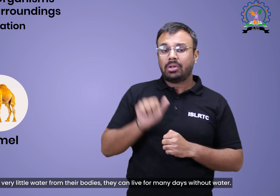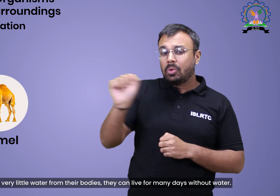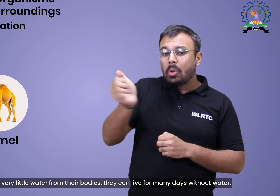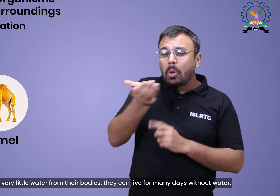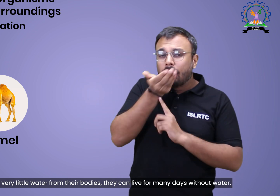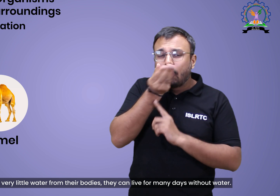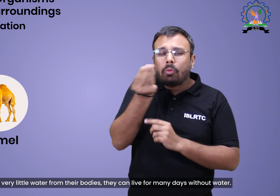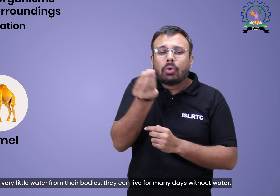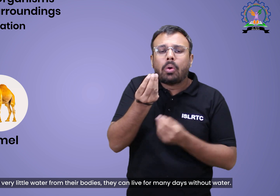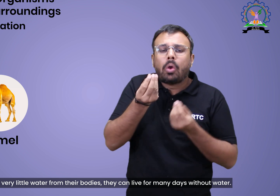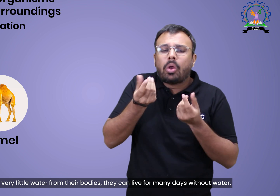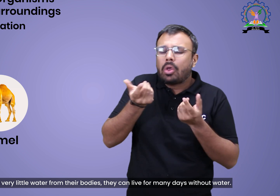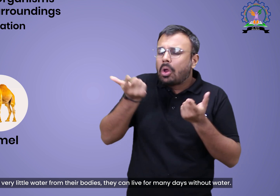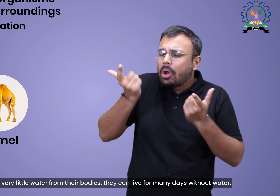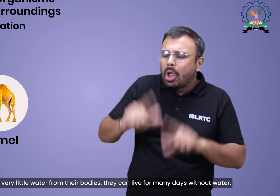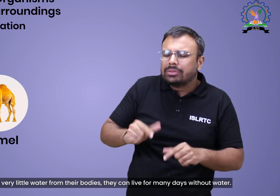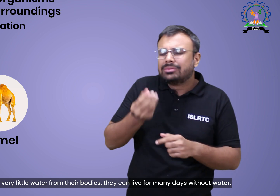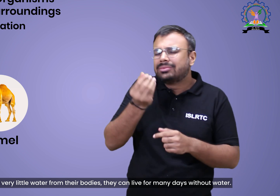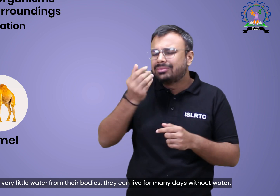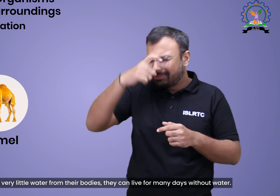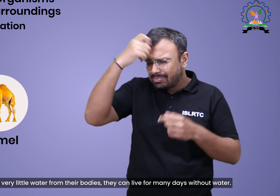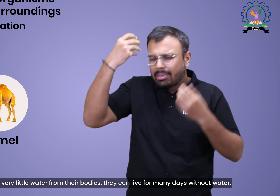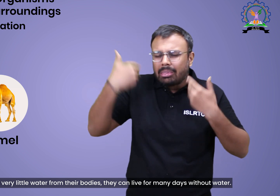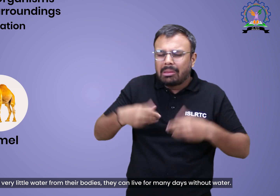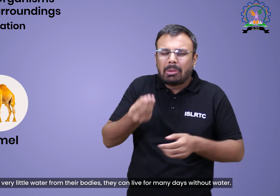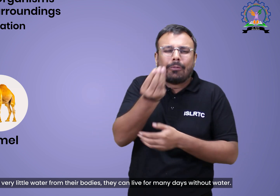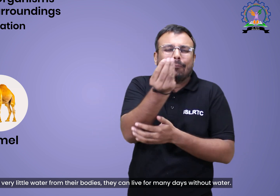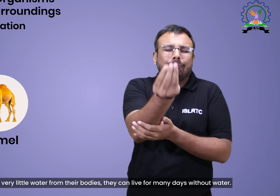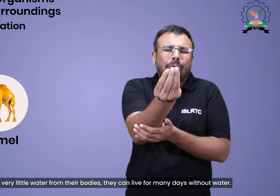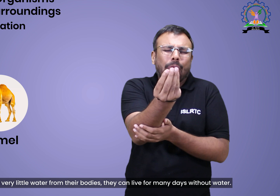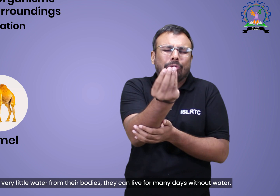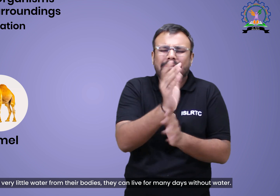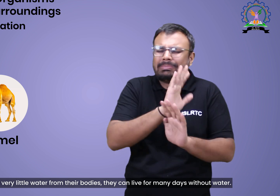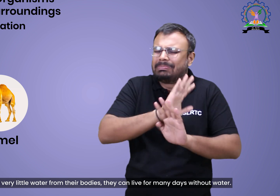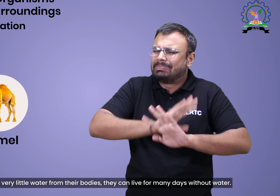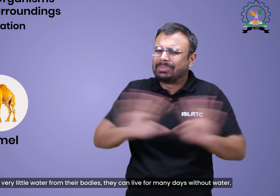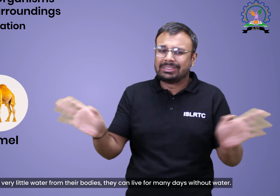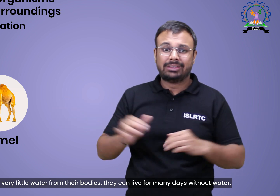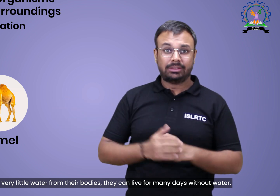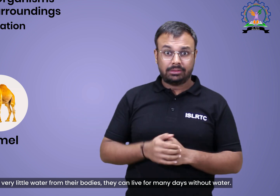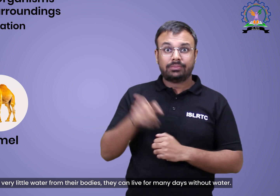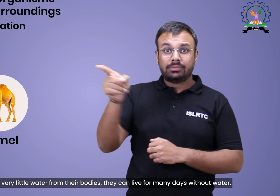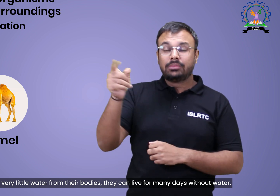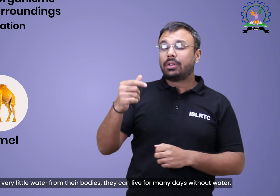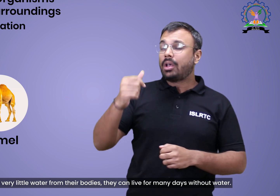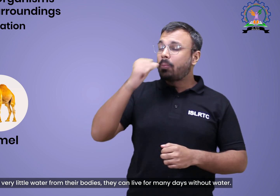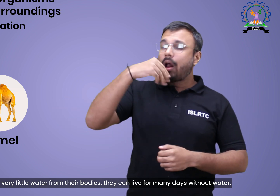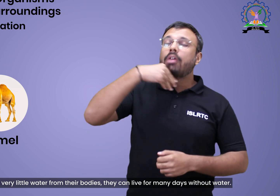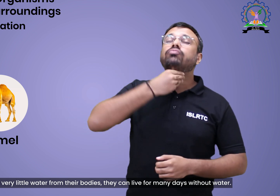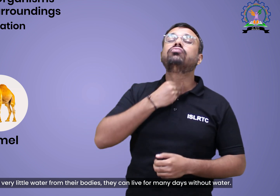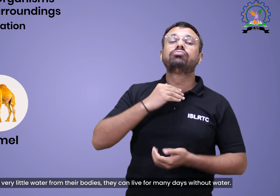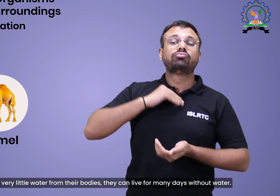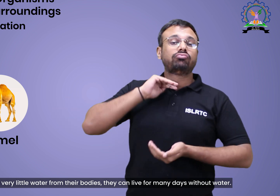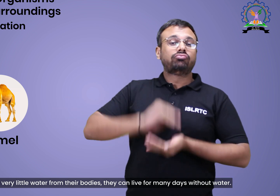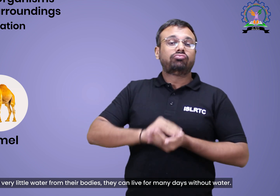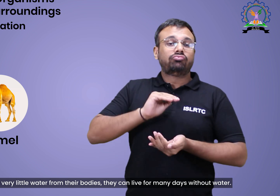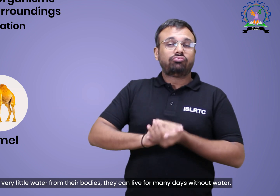As camels lose very little water from their bodies, they can live for many days without water.